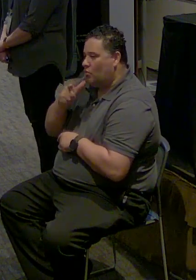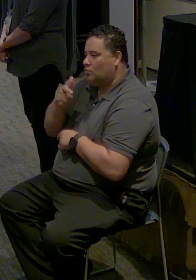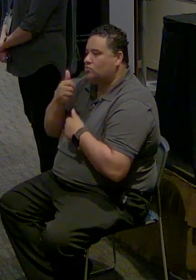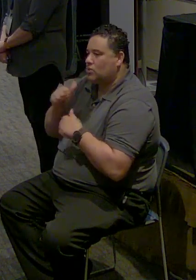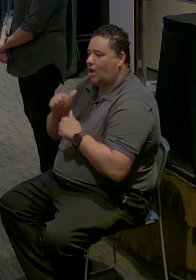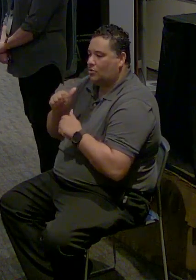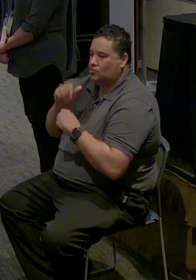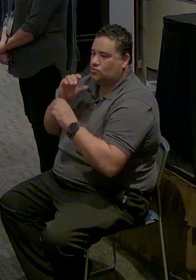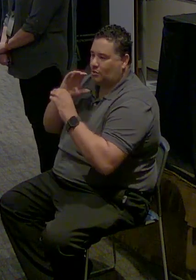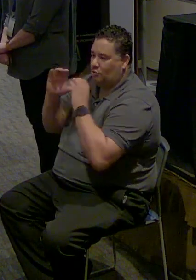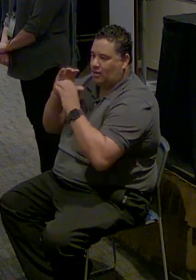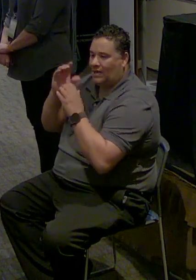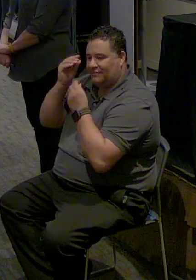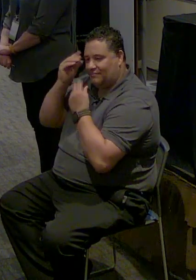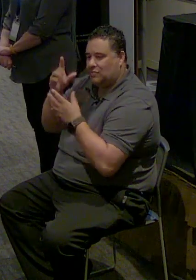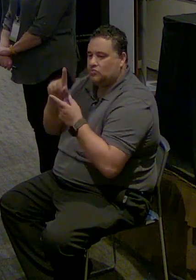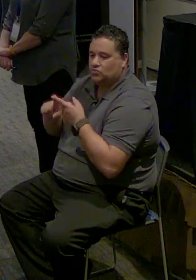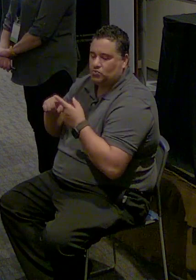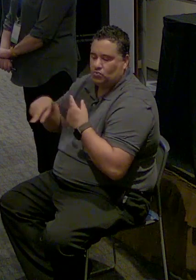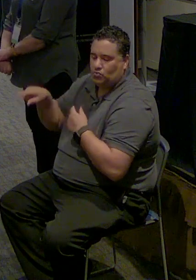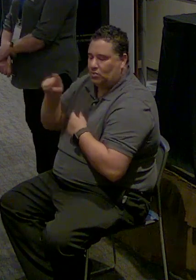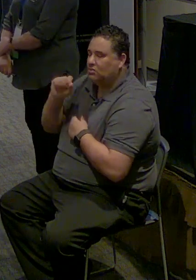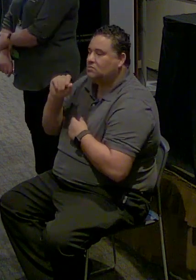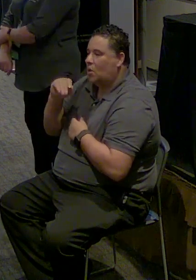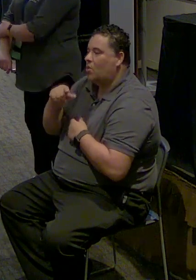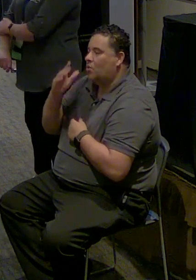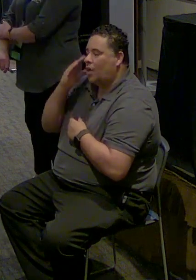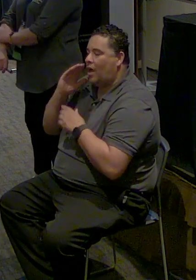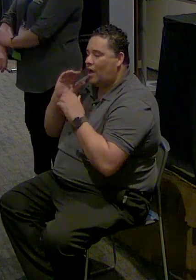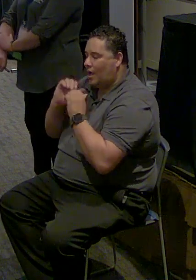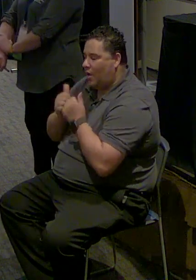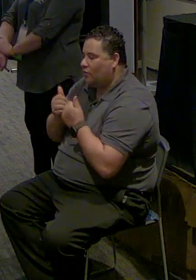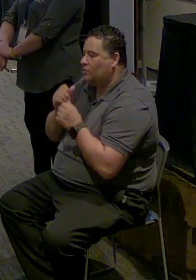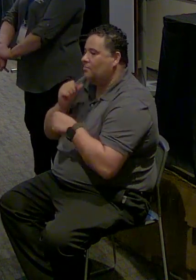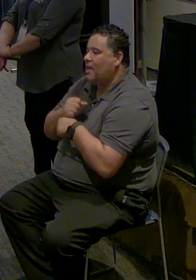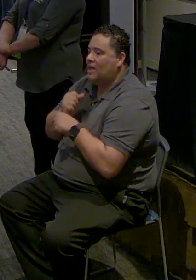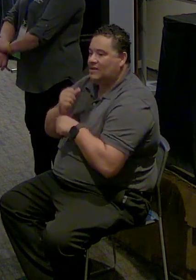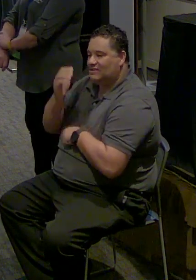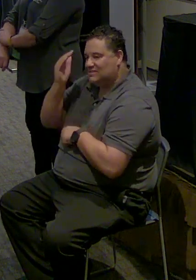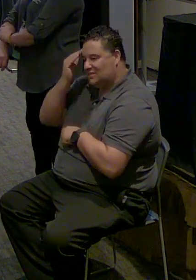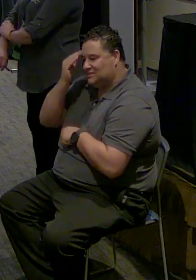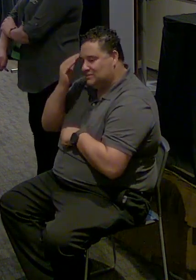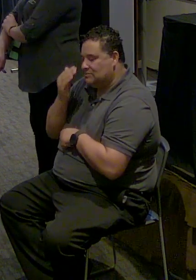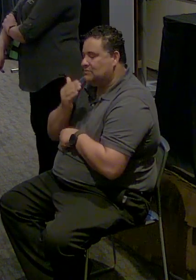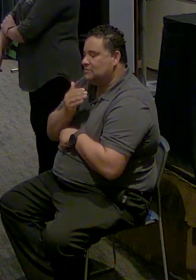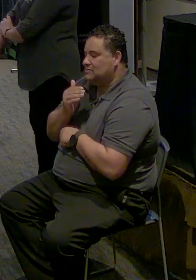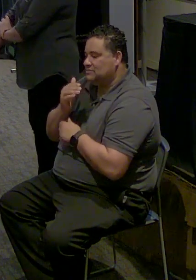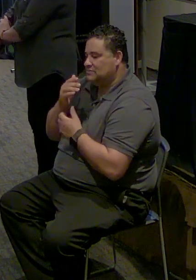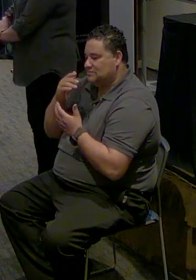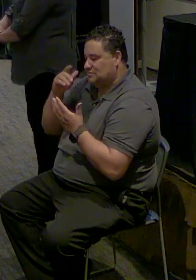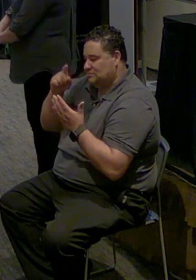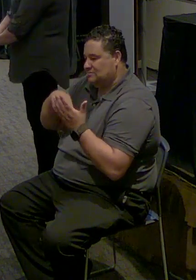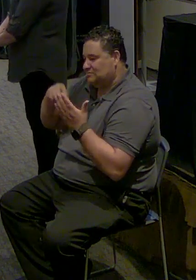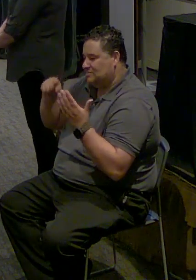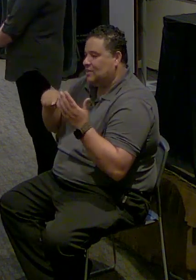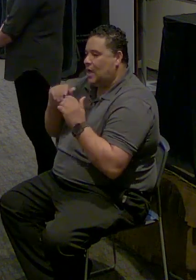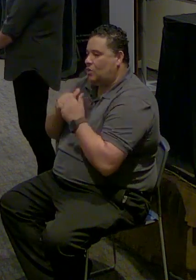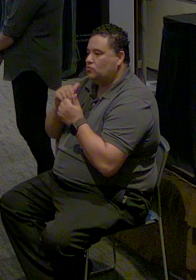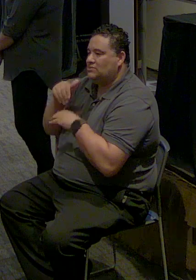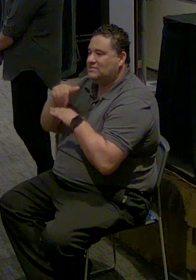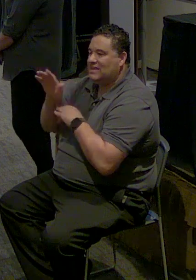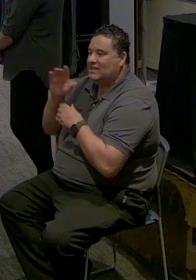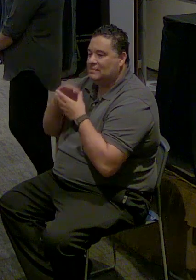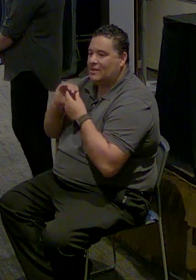going to be communicating that data to so that you'll know how to make sense of it, how to send the message that you want to